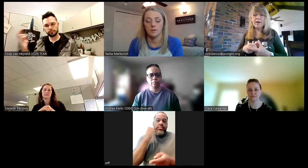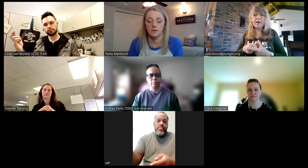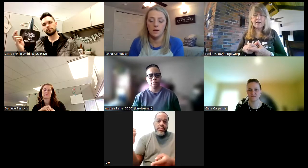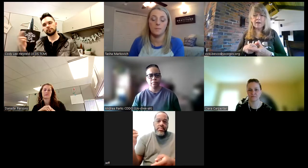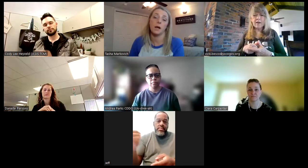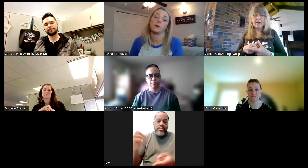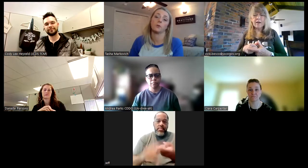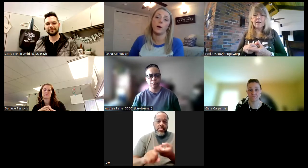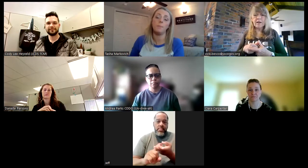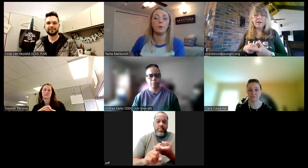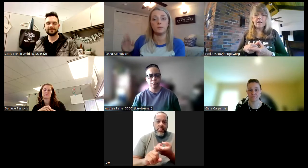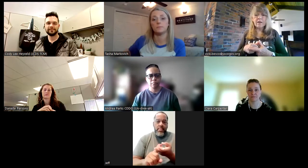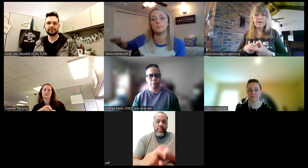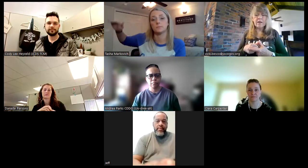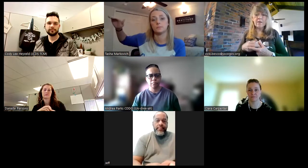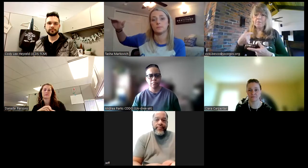Yeah. I grew up.